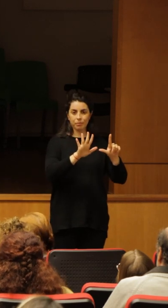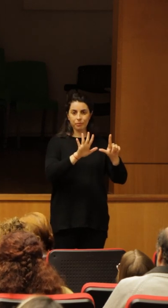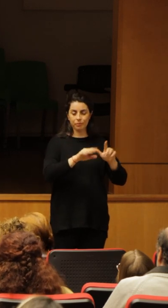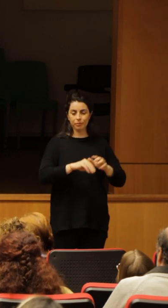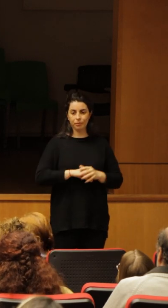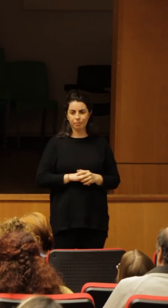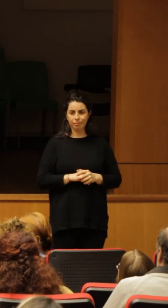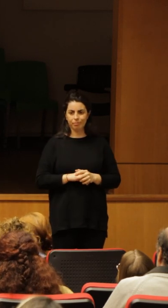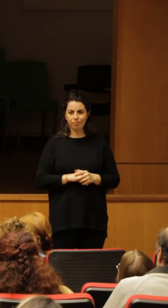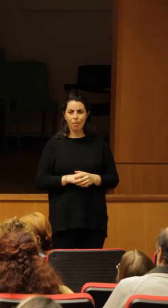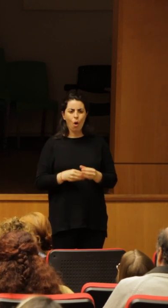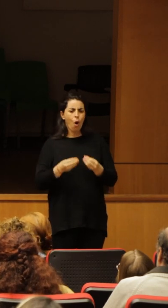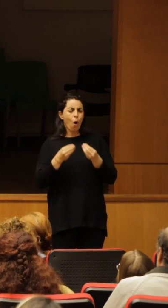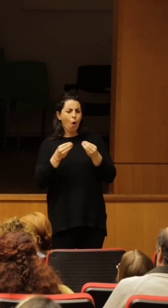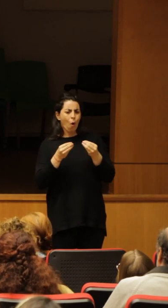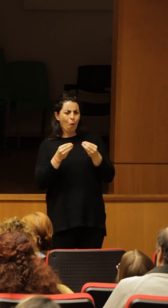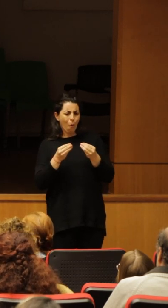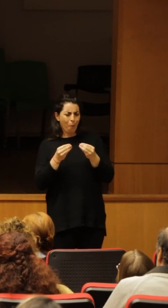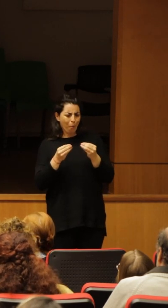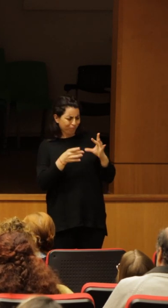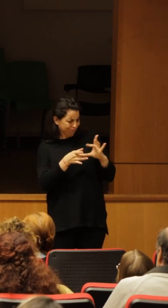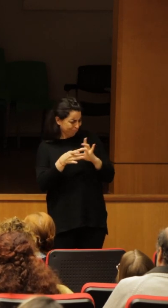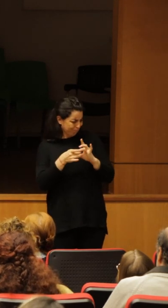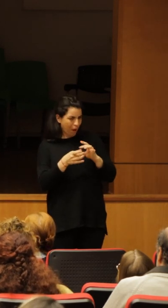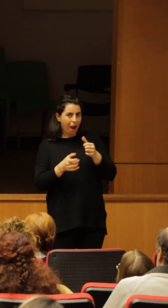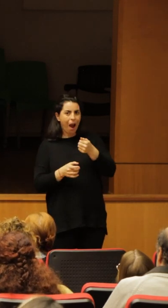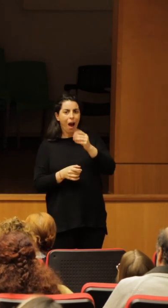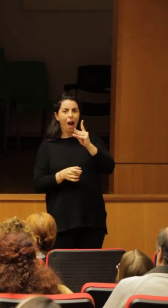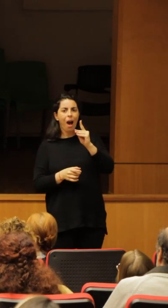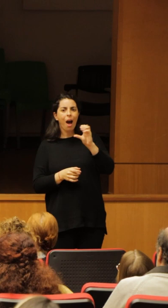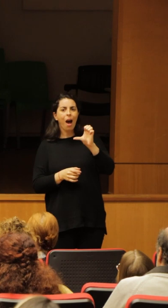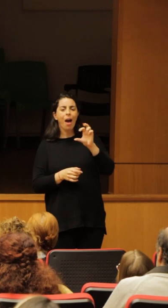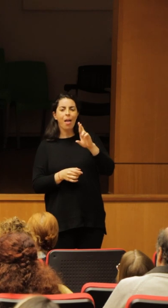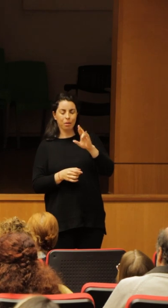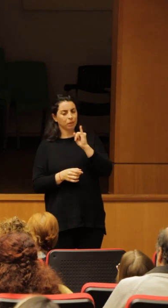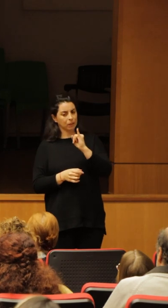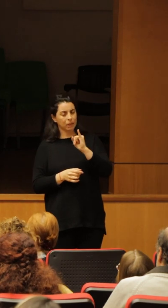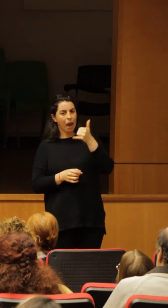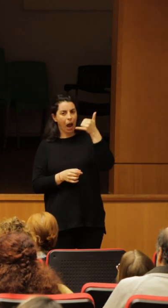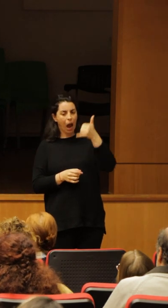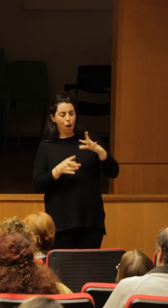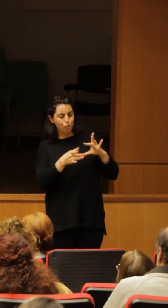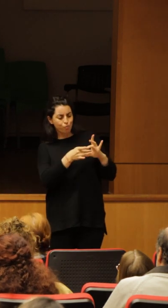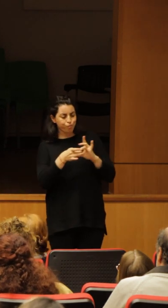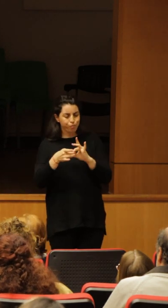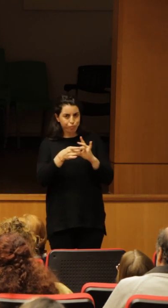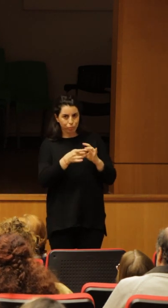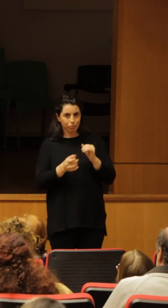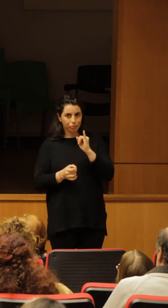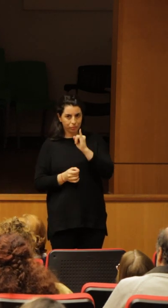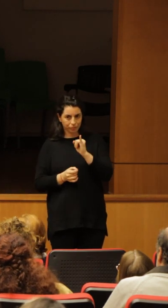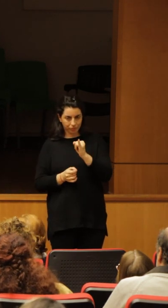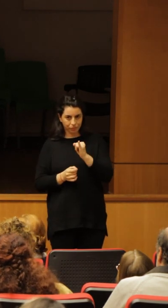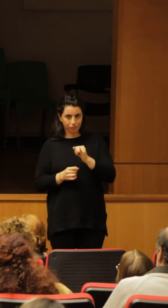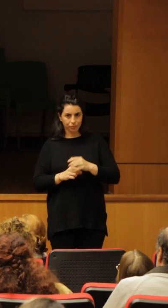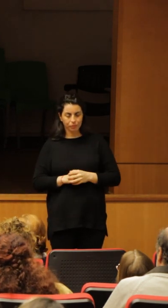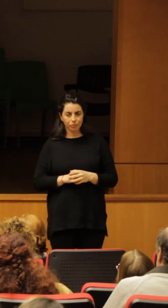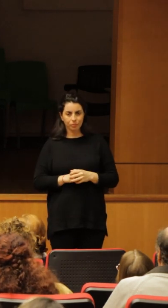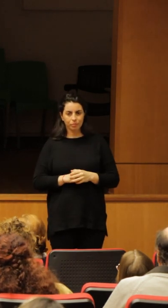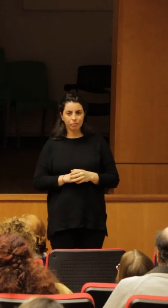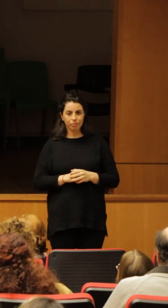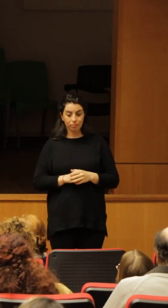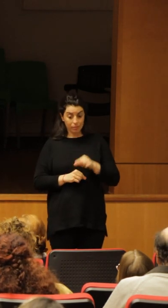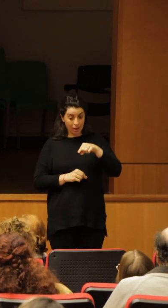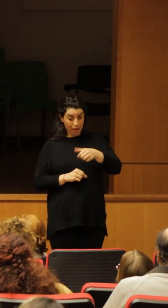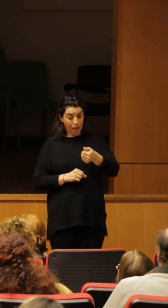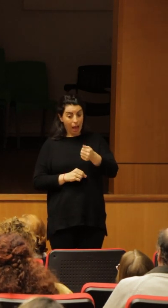Adler? Ahora, ¿cómo se relaciona esto con Adler? Quite a bit. Bueno, sí, se relaciona. He was friends with Leon Trotsky. Él